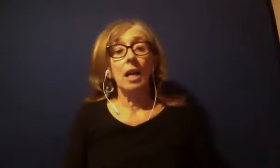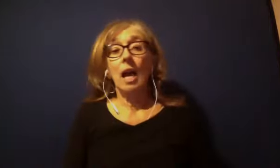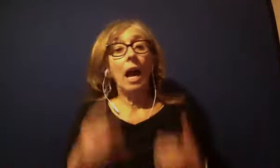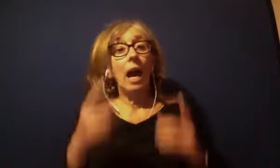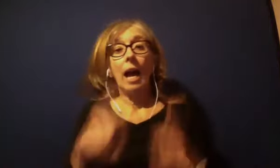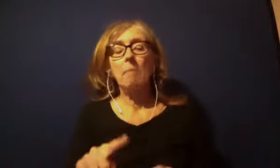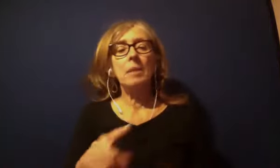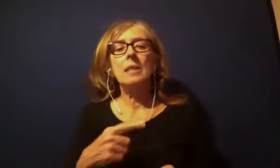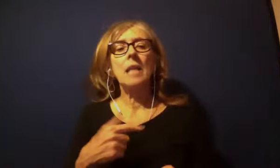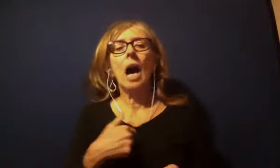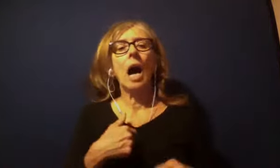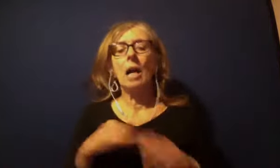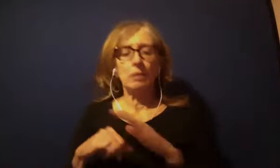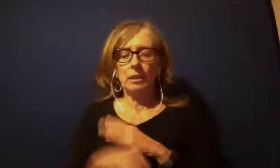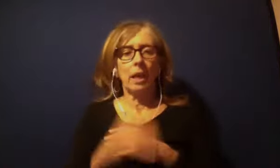the house anymore. And